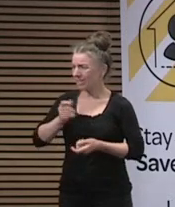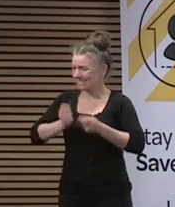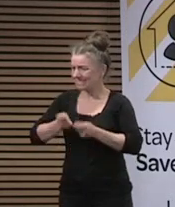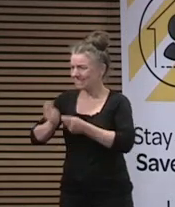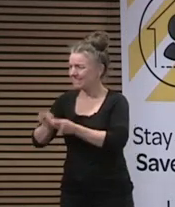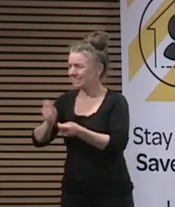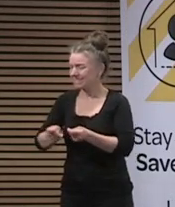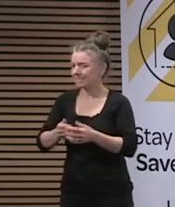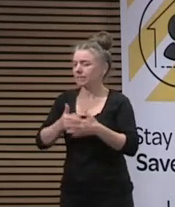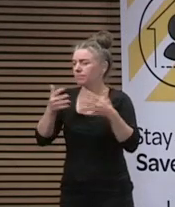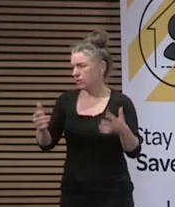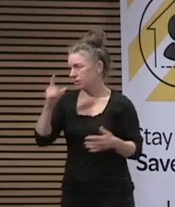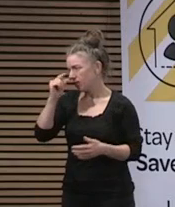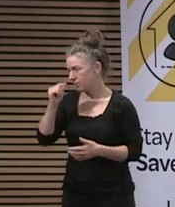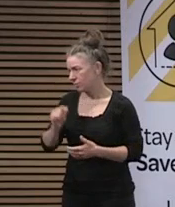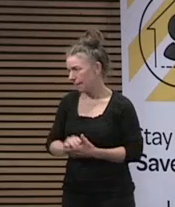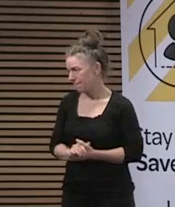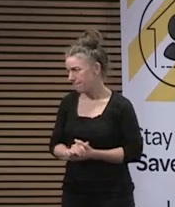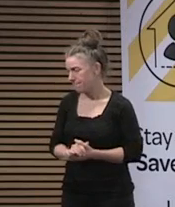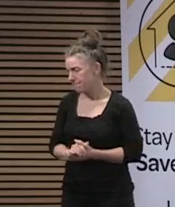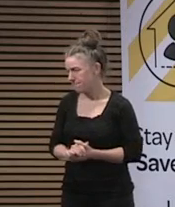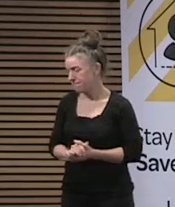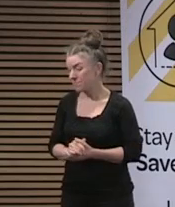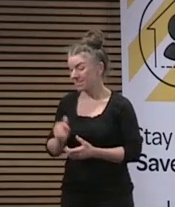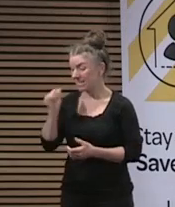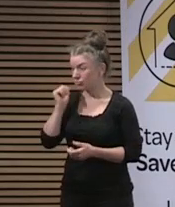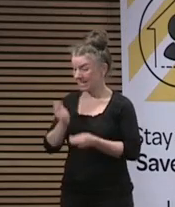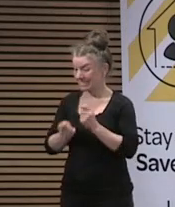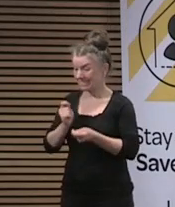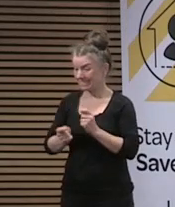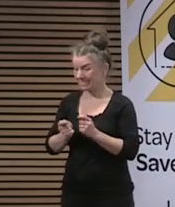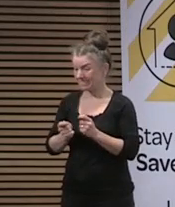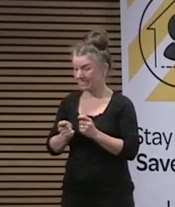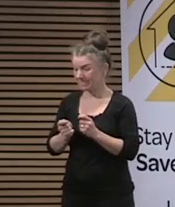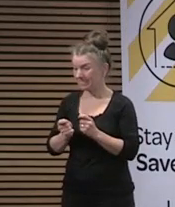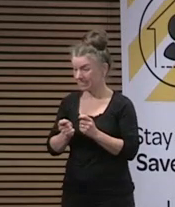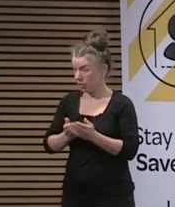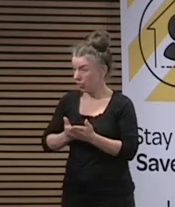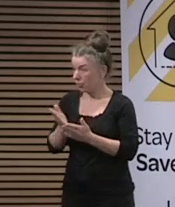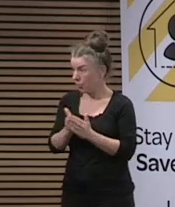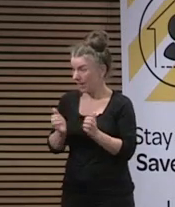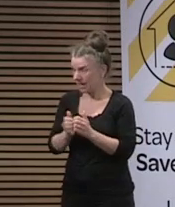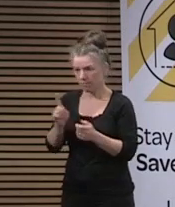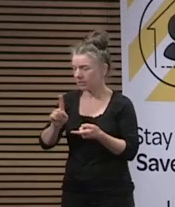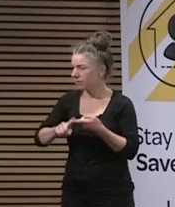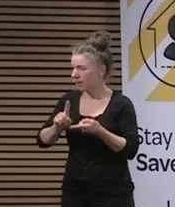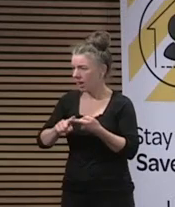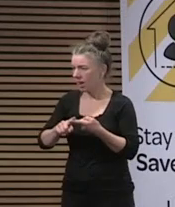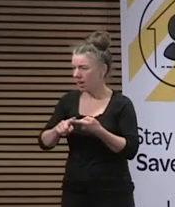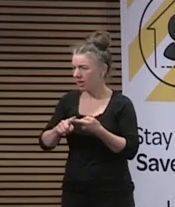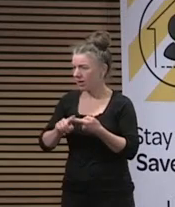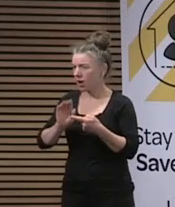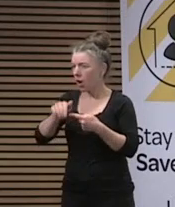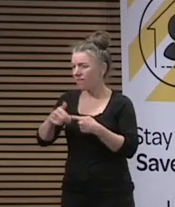I can at least assure you that even though testing yesterday was over a weekend, we still had